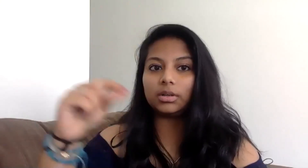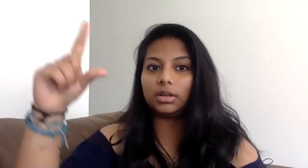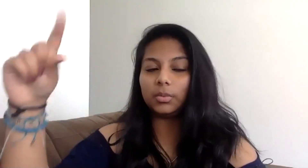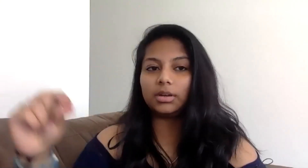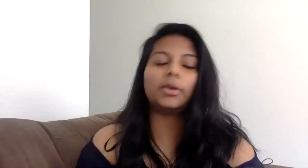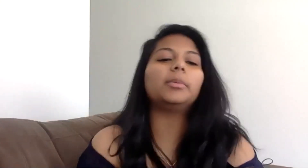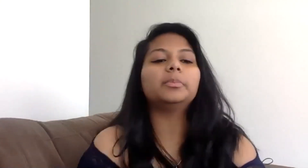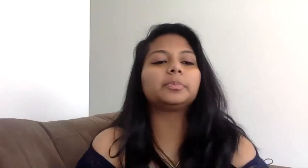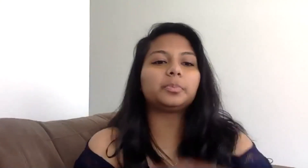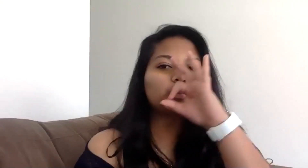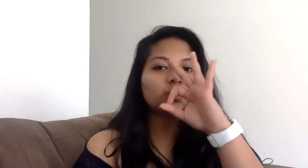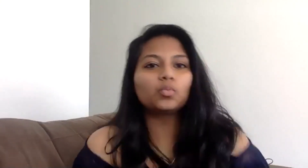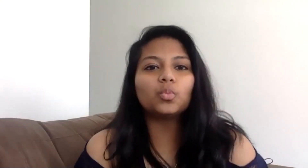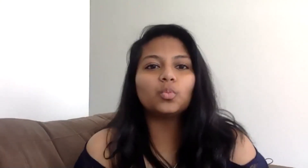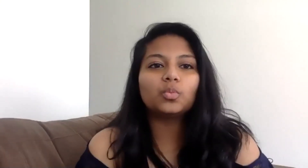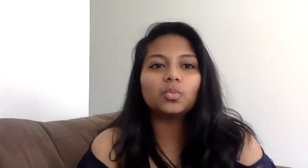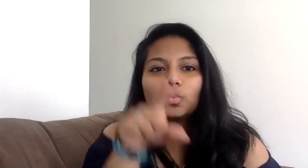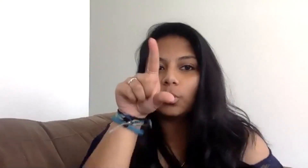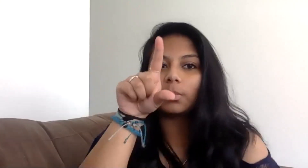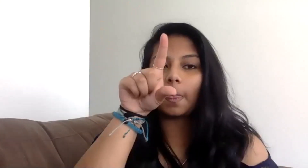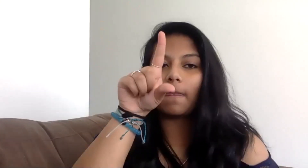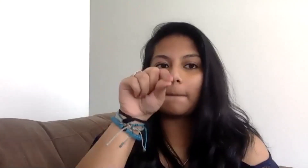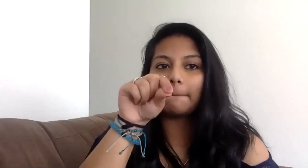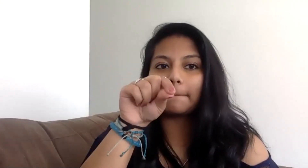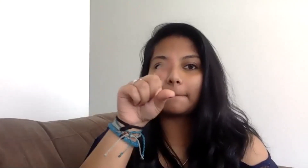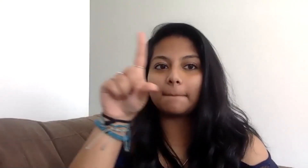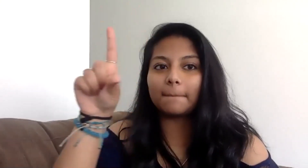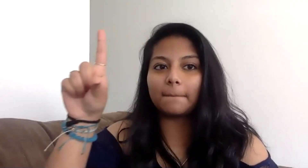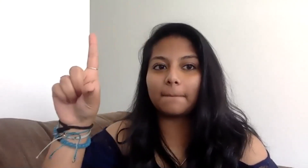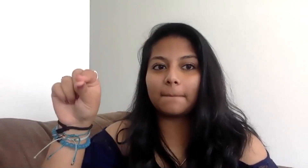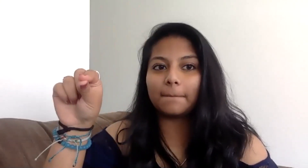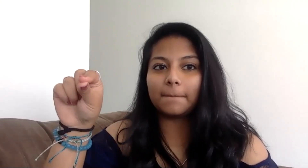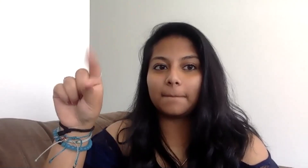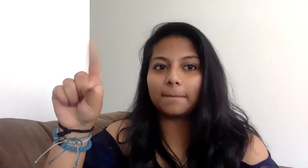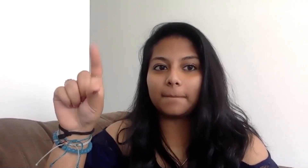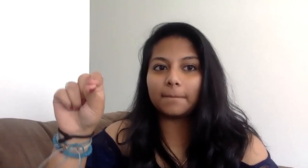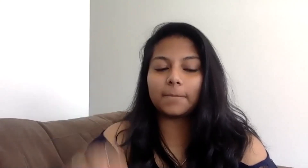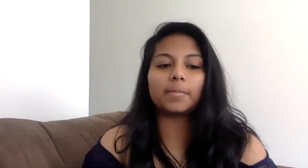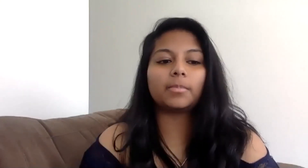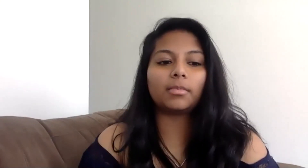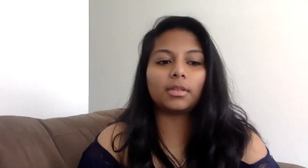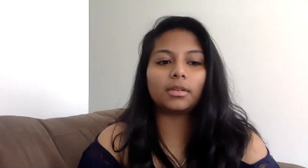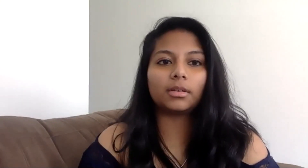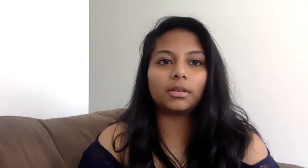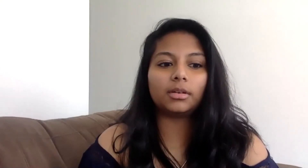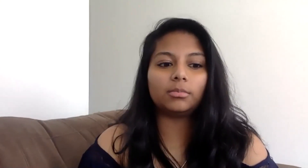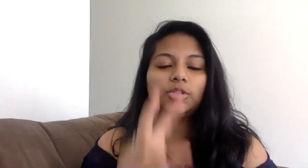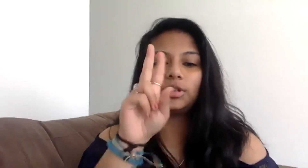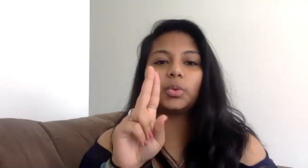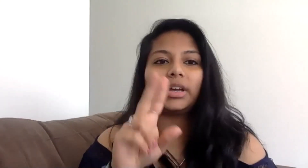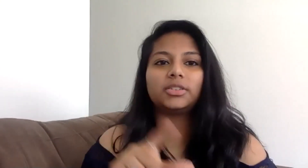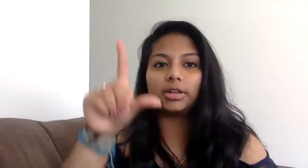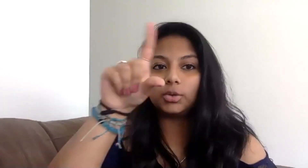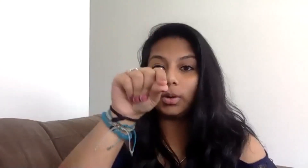2020. So if you're gonna start like it should be facing outwards, like 20, then move it over 20, 20, 20. So